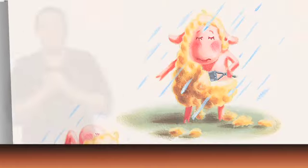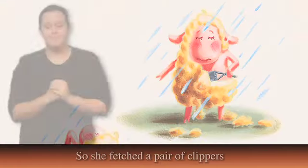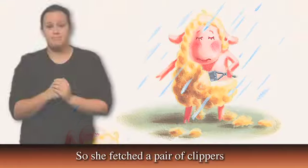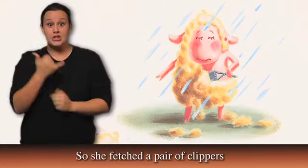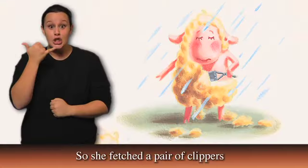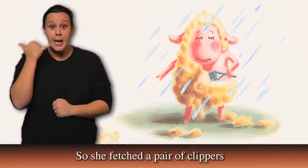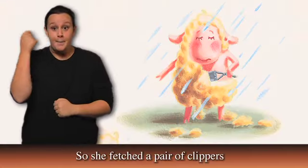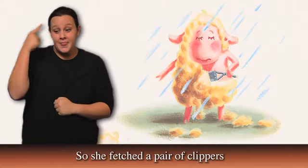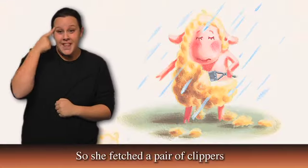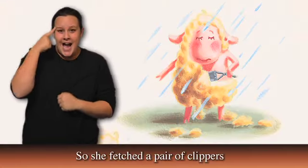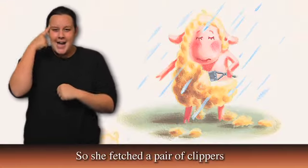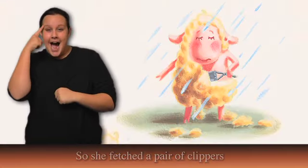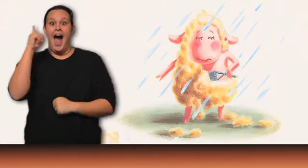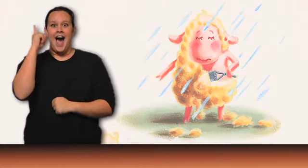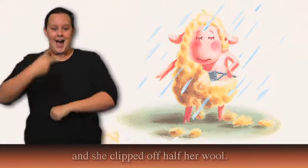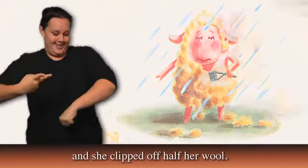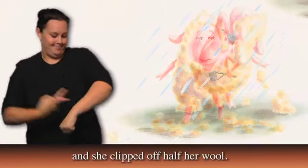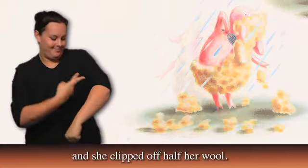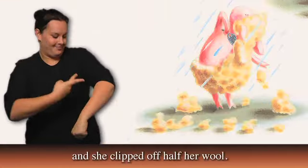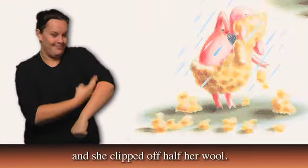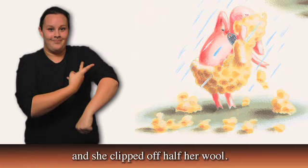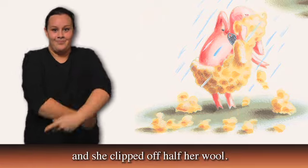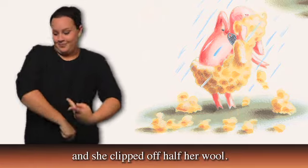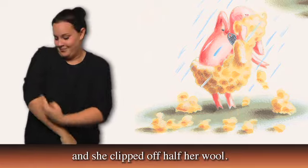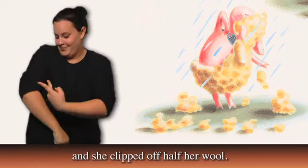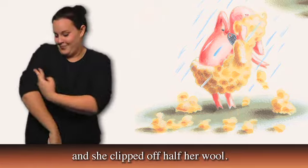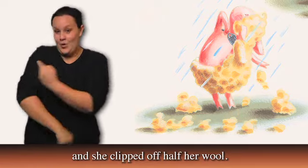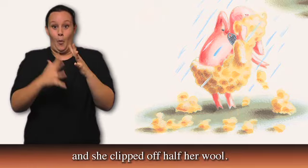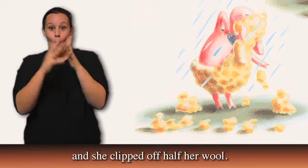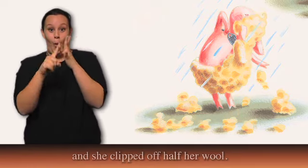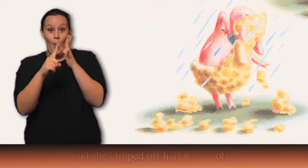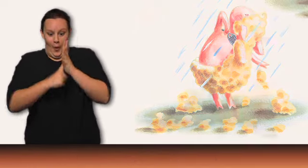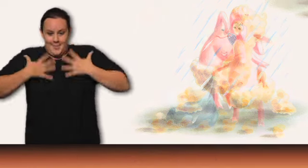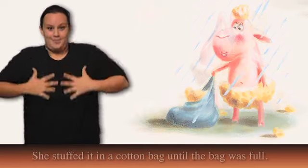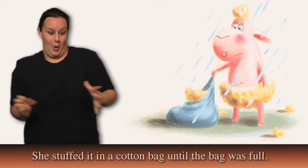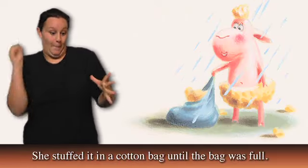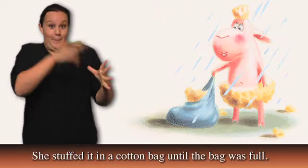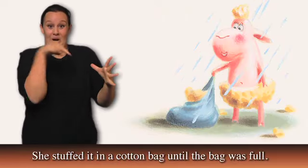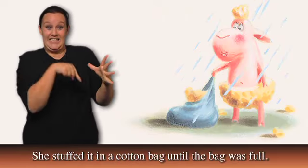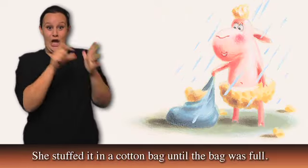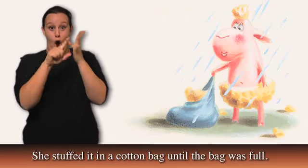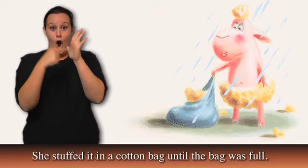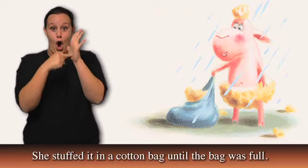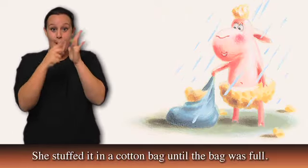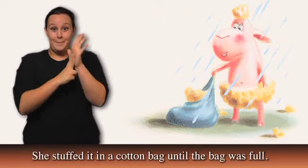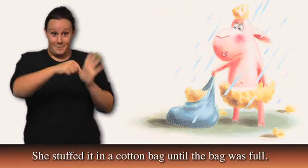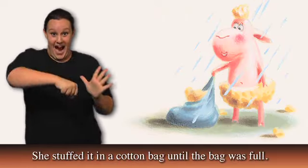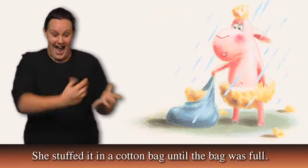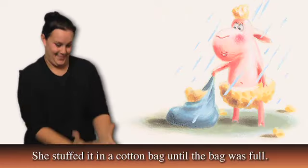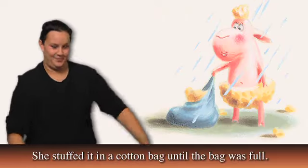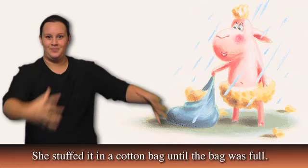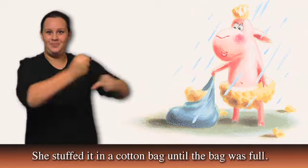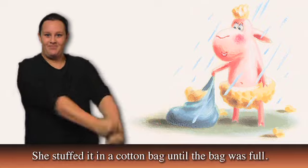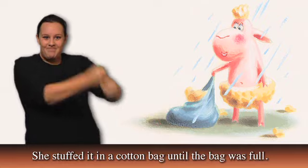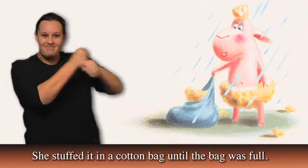so she fetched a pair of clippers and she clipped off half her wool she stuffed it in a cotton bag